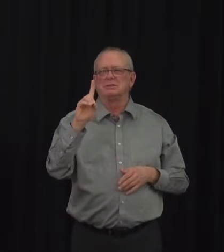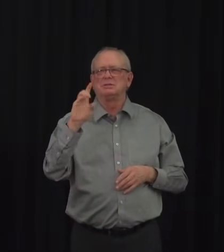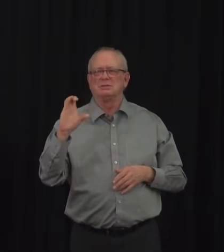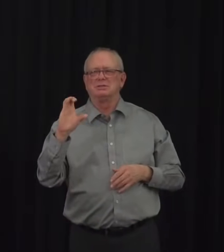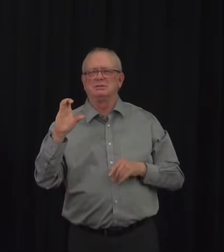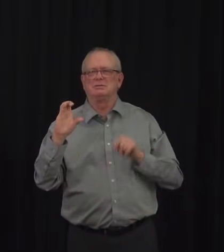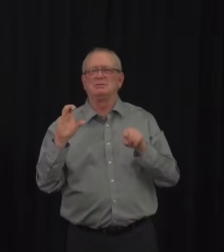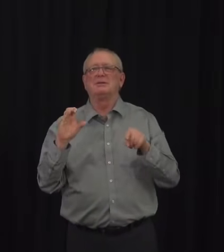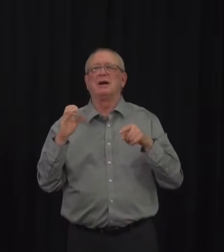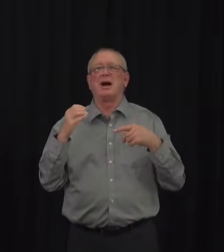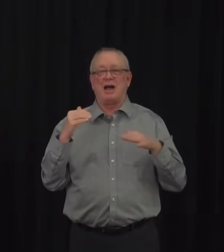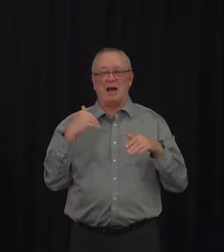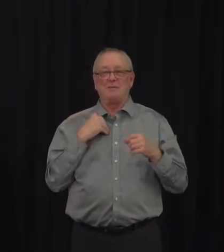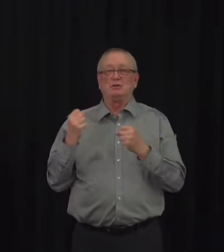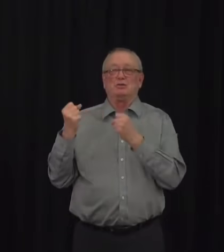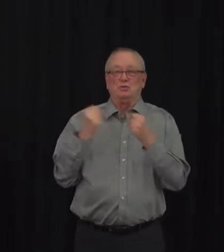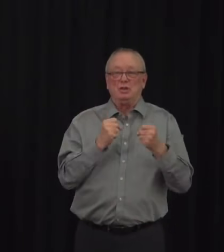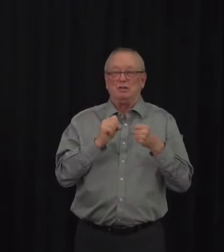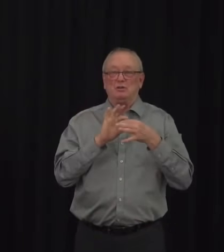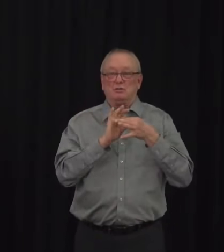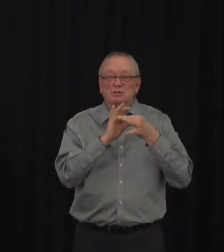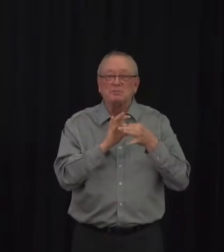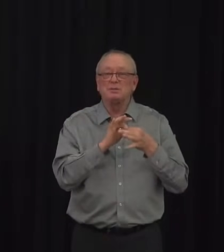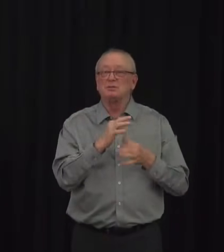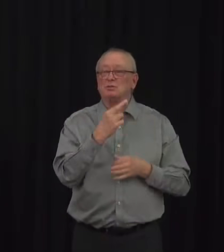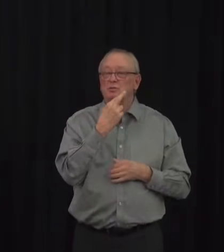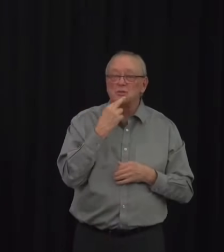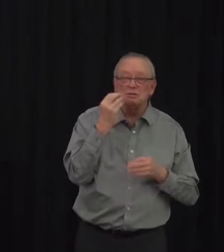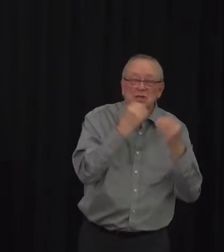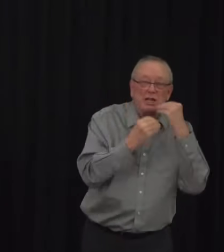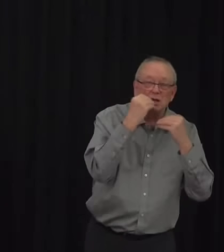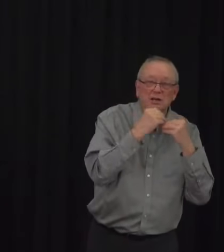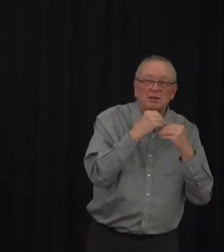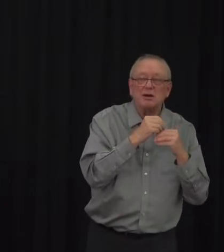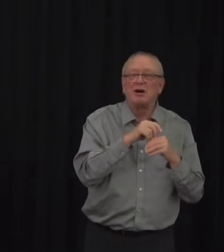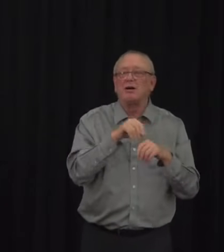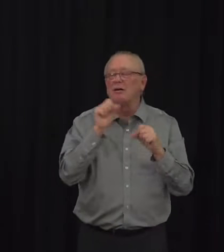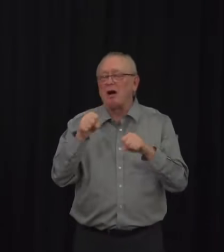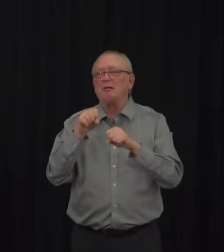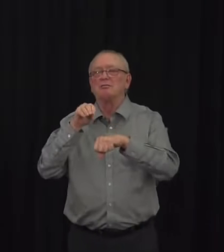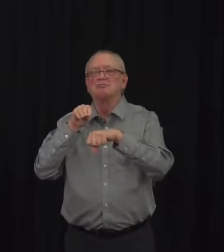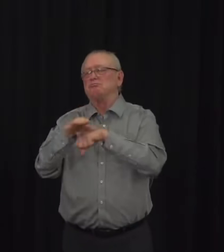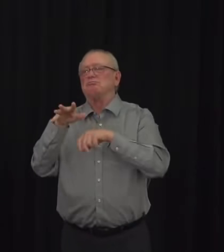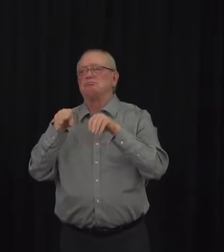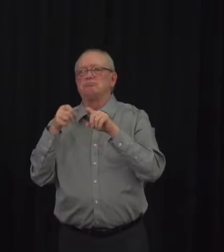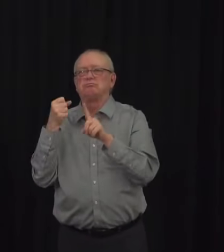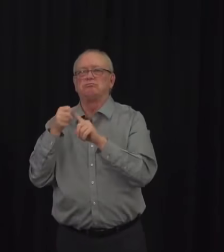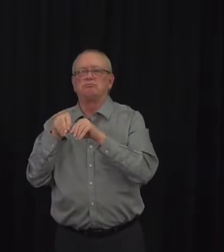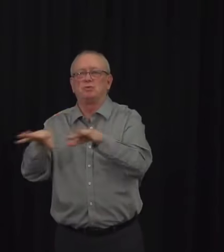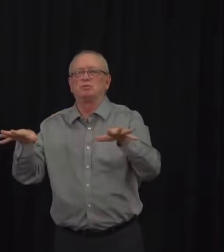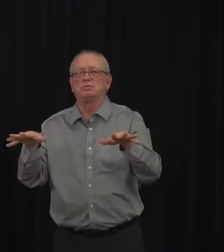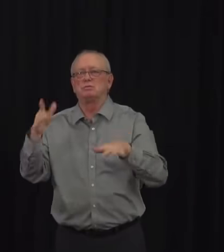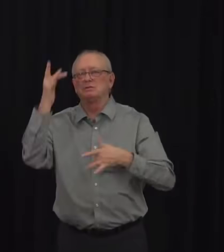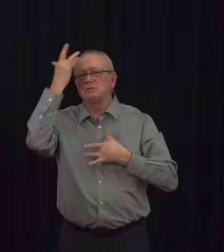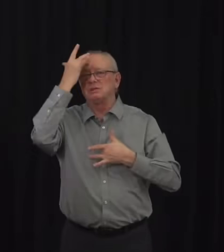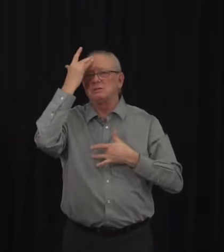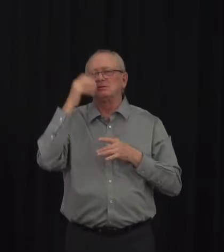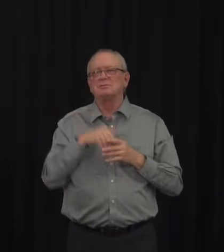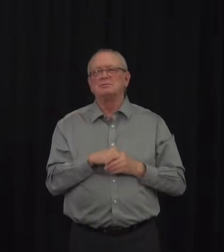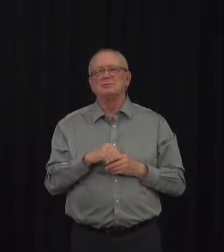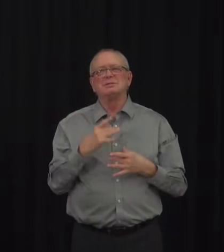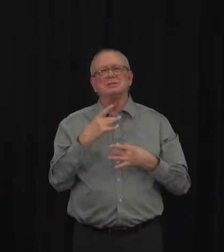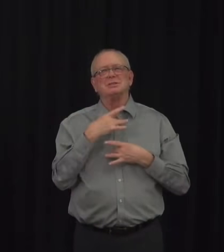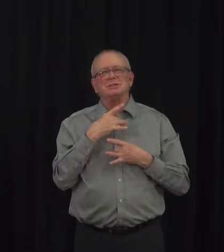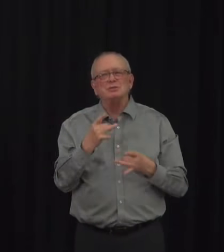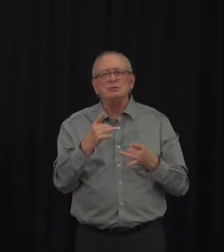and infection risk. Absolutely, and it's interesting, as you say, because there have been different studies that